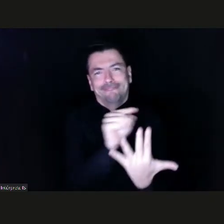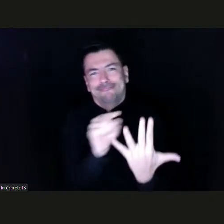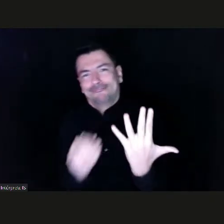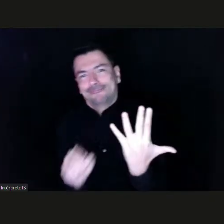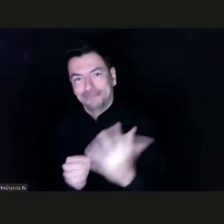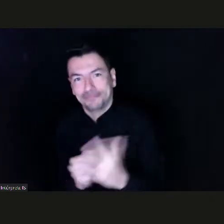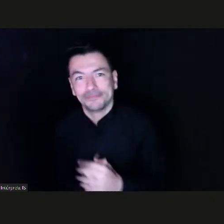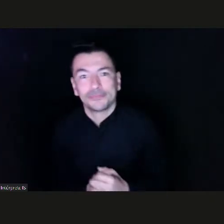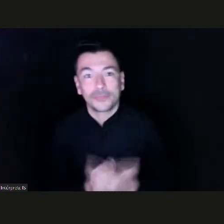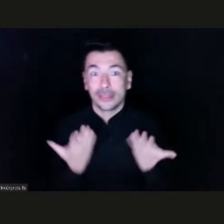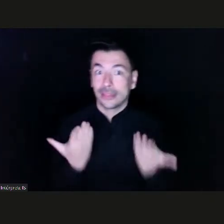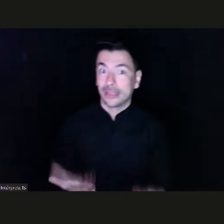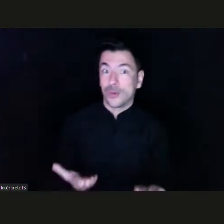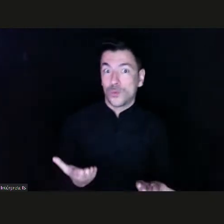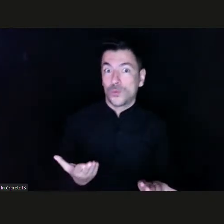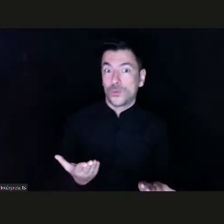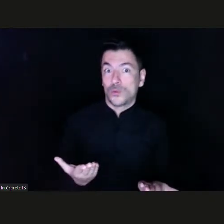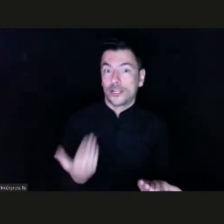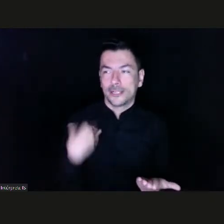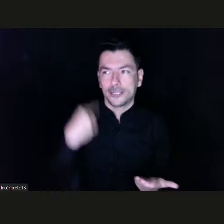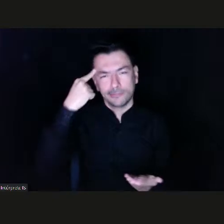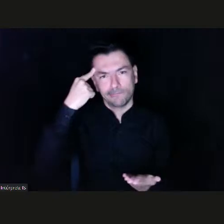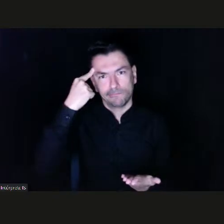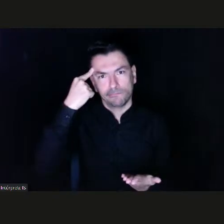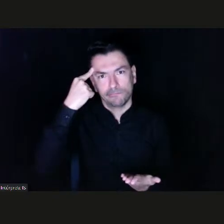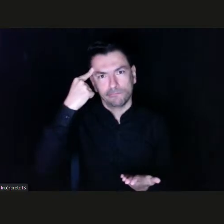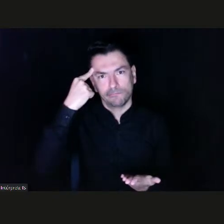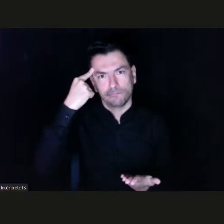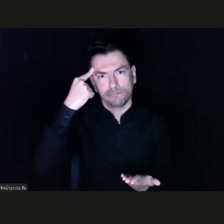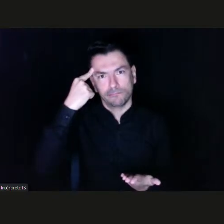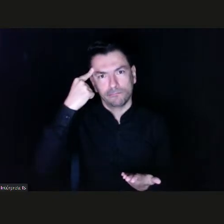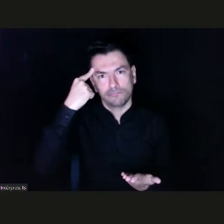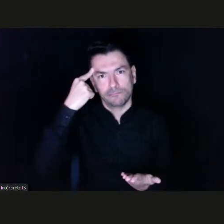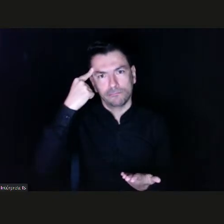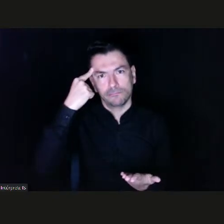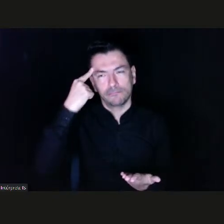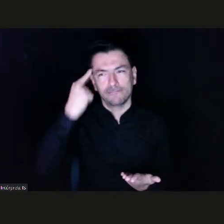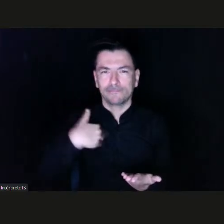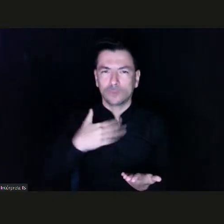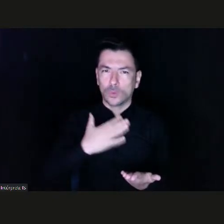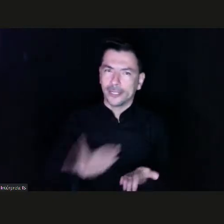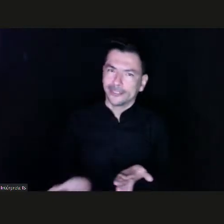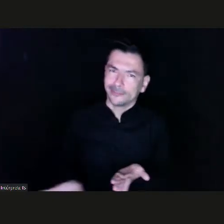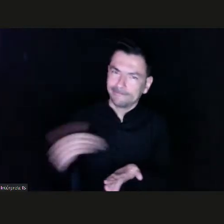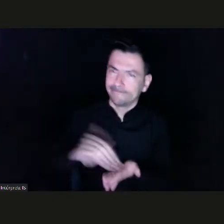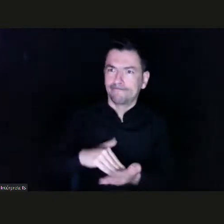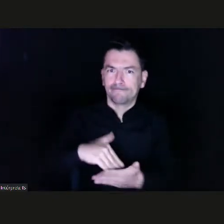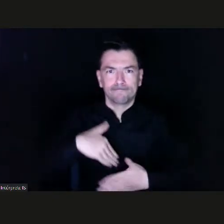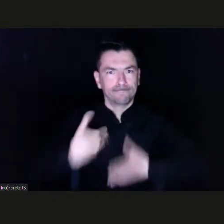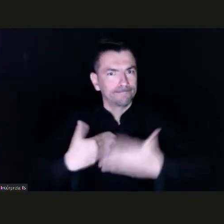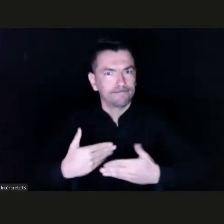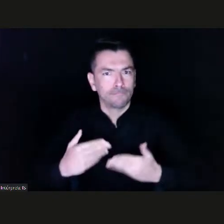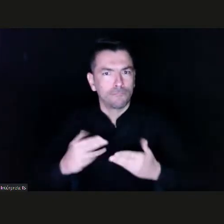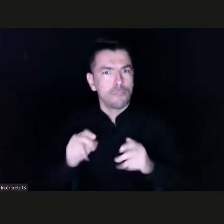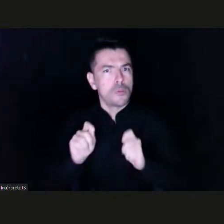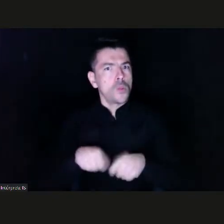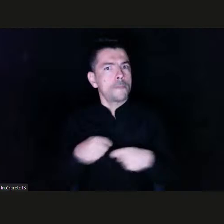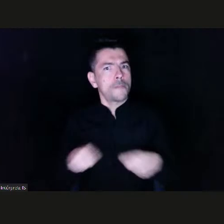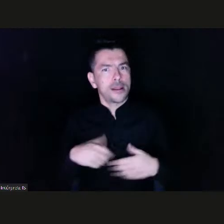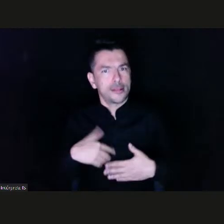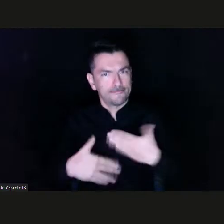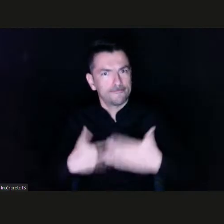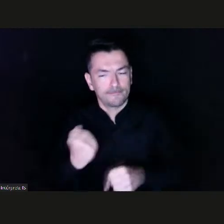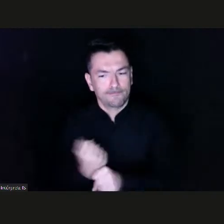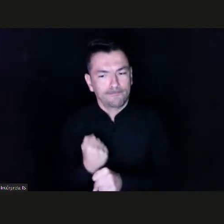hope very much that next year or in 2 years, we meet on the same occasion, physically,